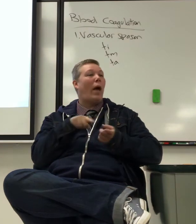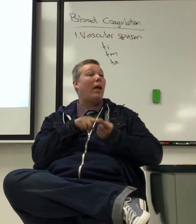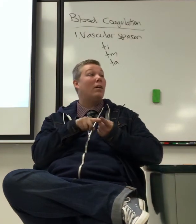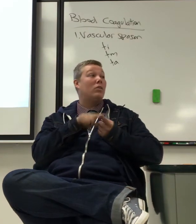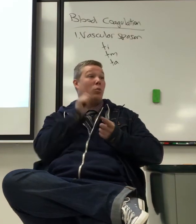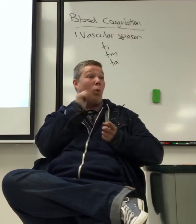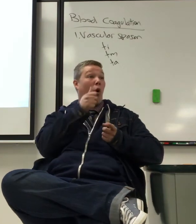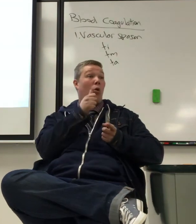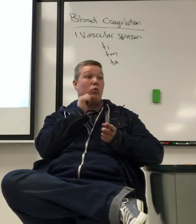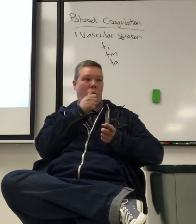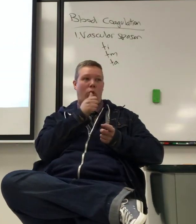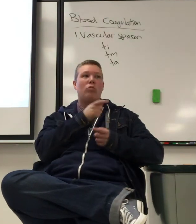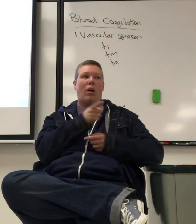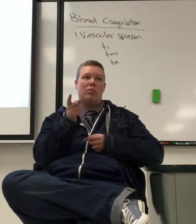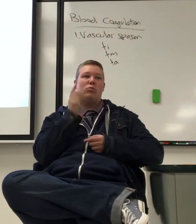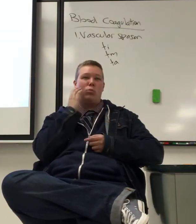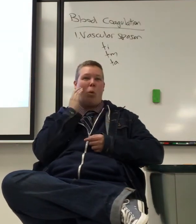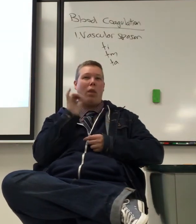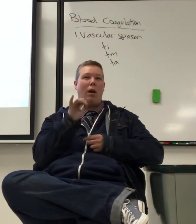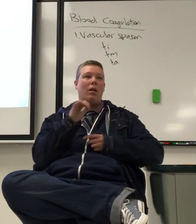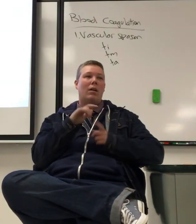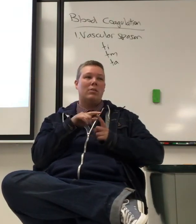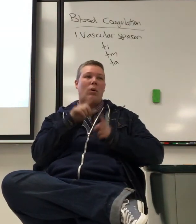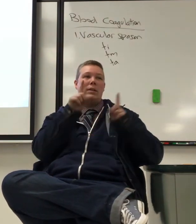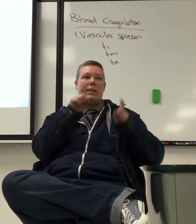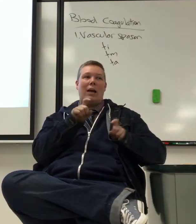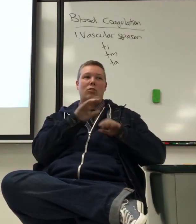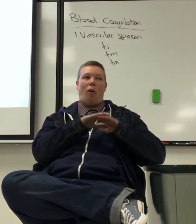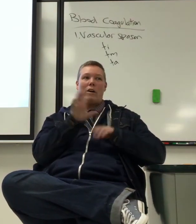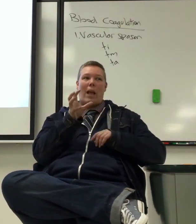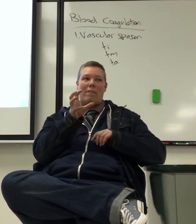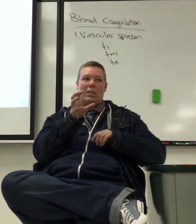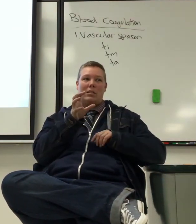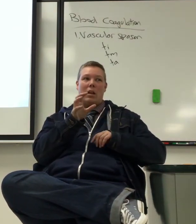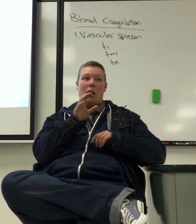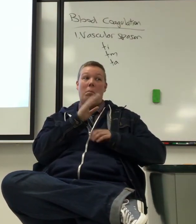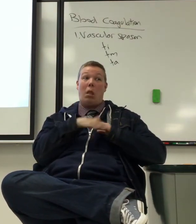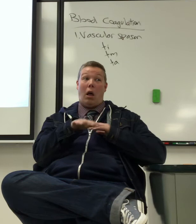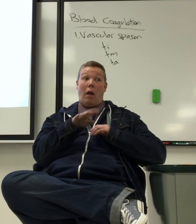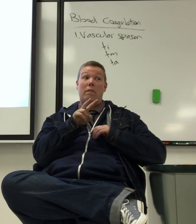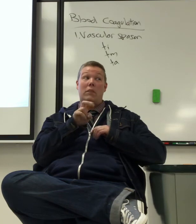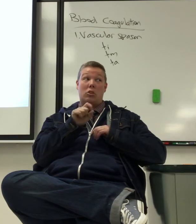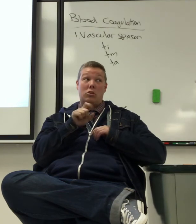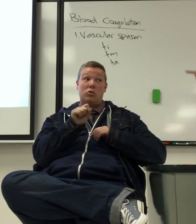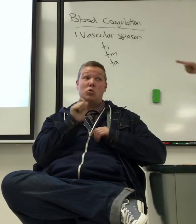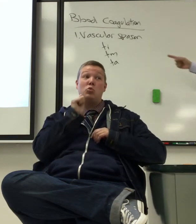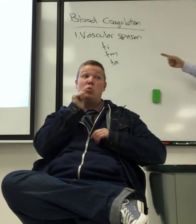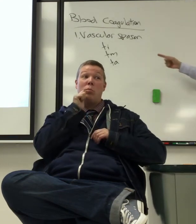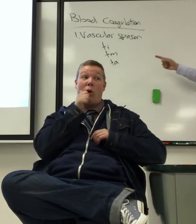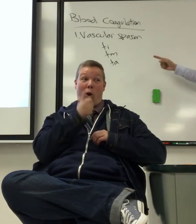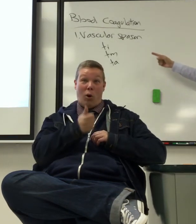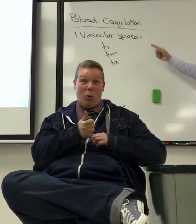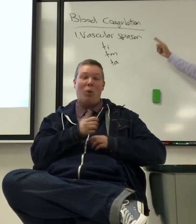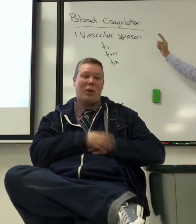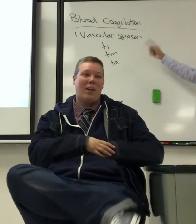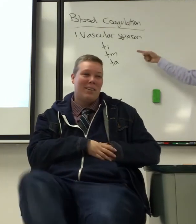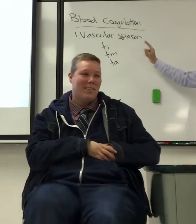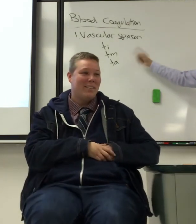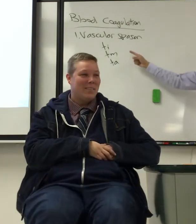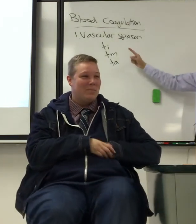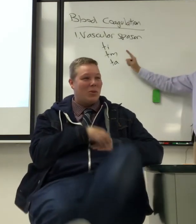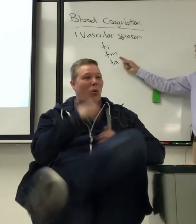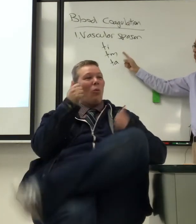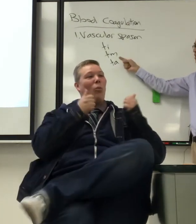All right, so you know that. Test on canvas. Blood vessels tomorrow. Well, anyways, which